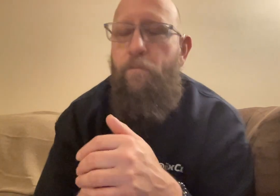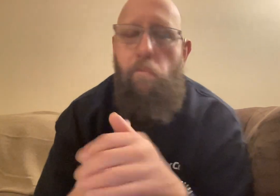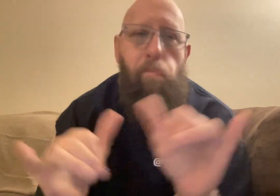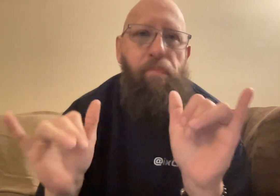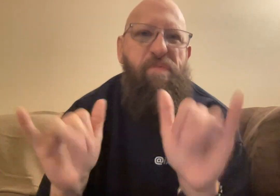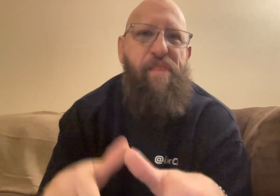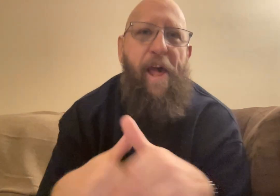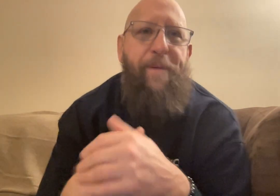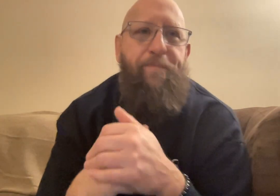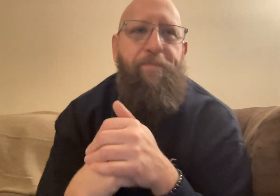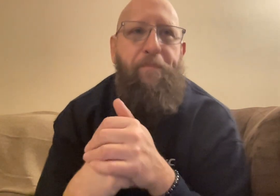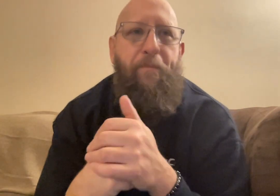Yeah.